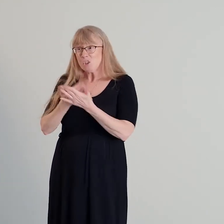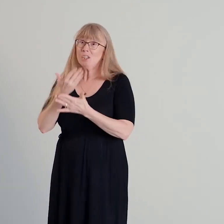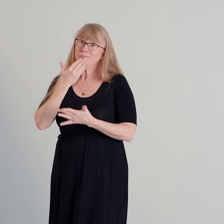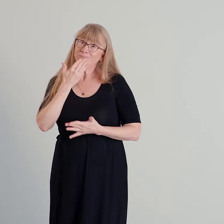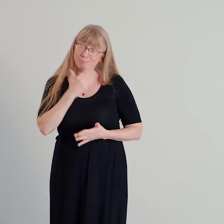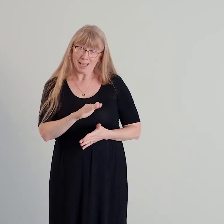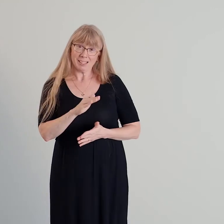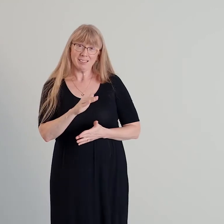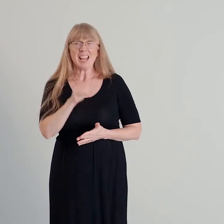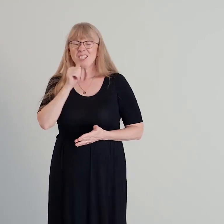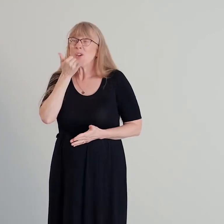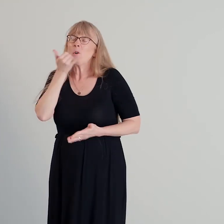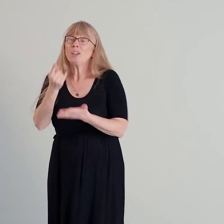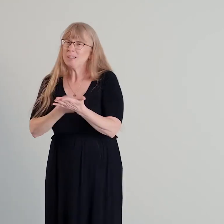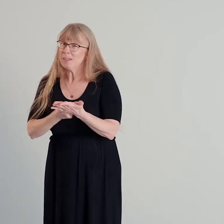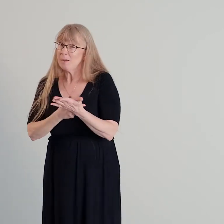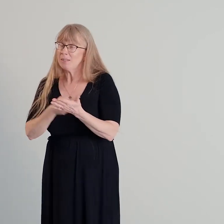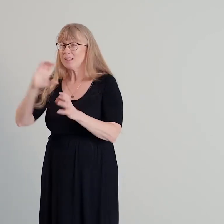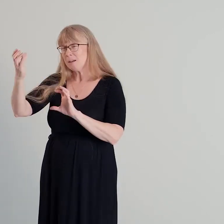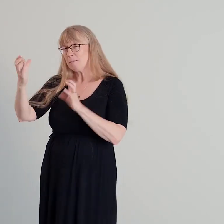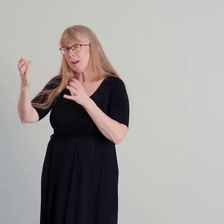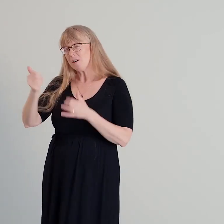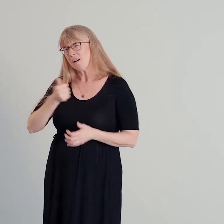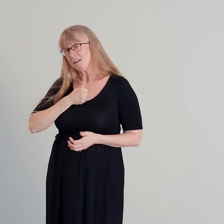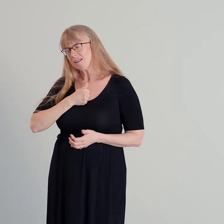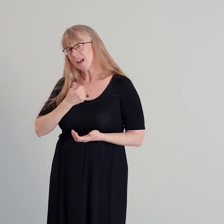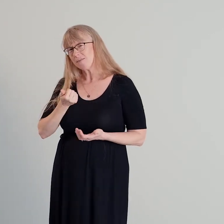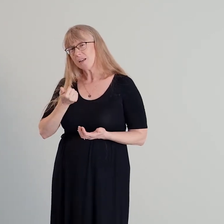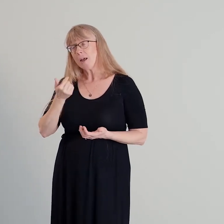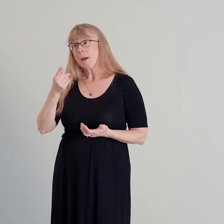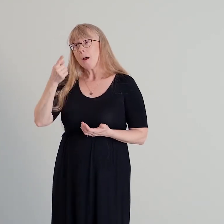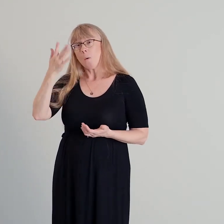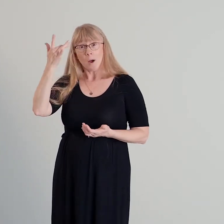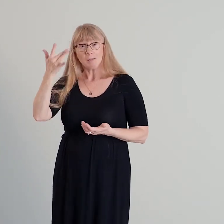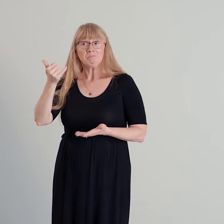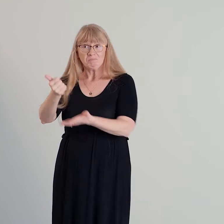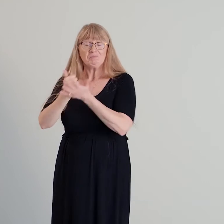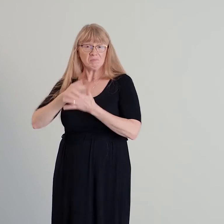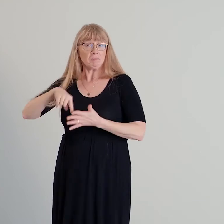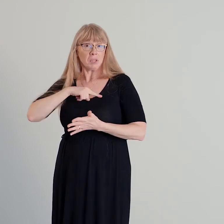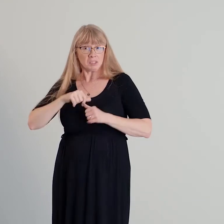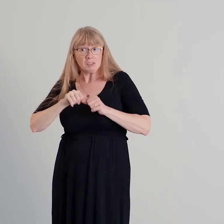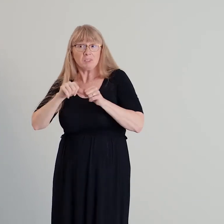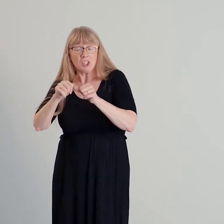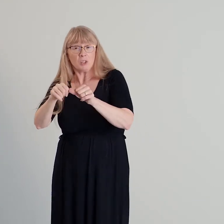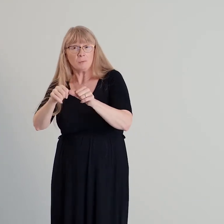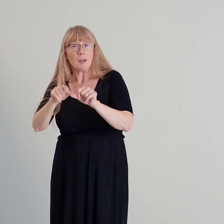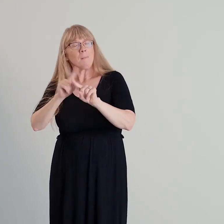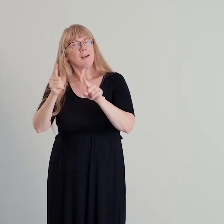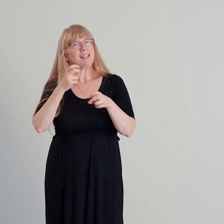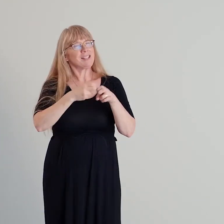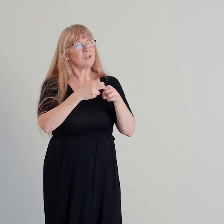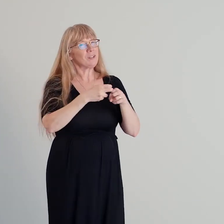bad. It's not wrong sometimes to compare ourselves with others because it might help us to move forward. But it becomes difficult for us when